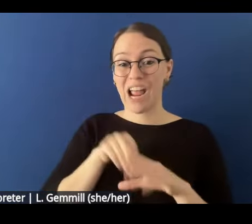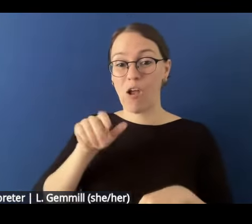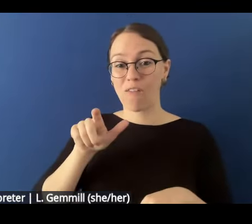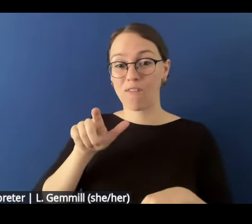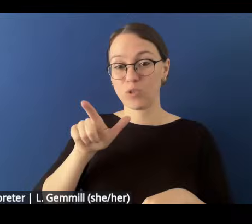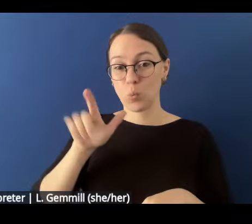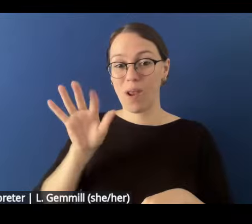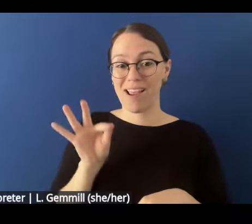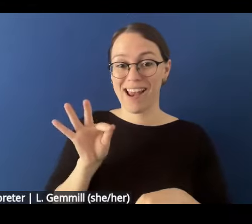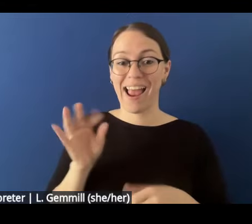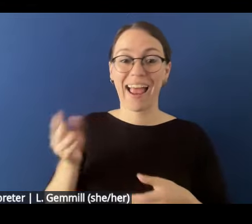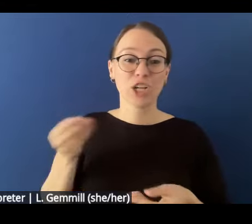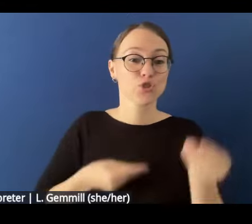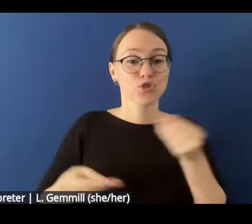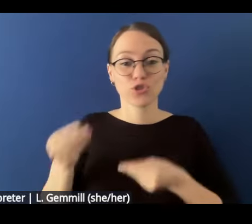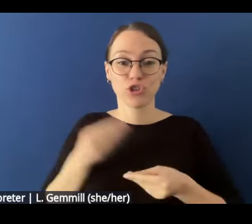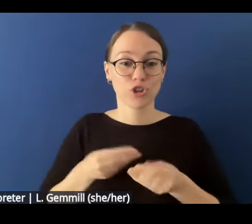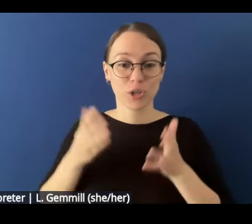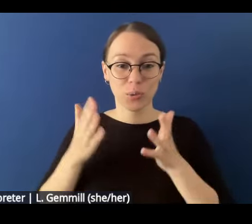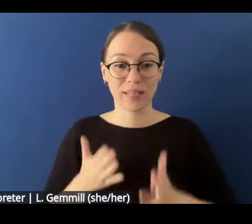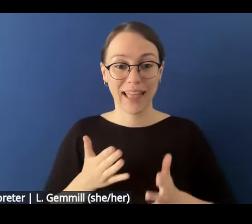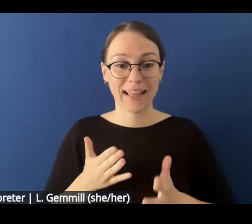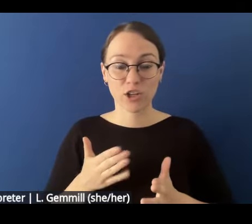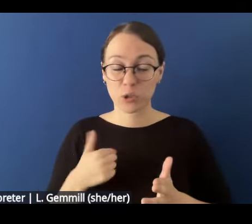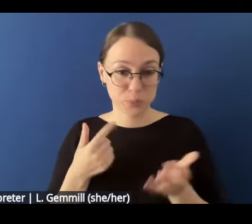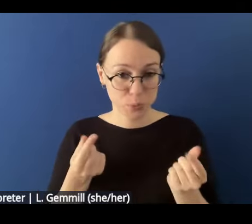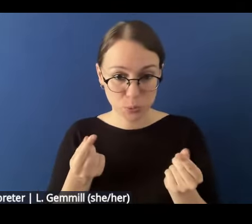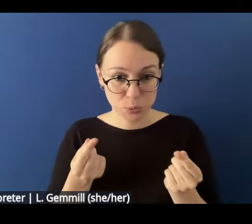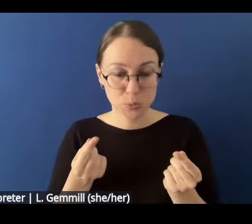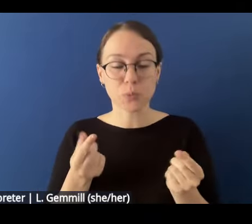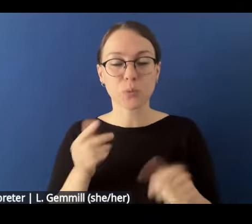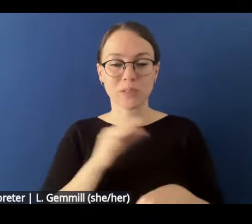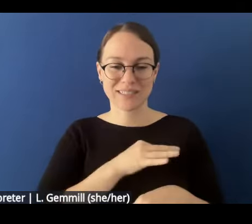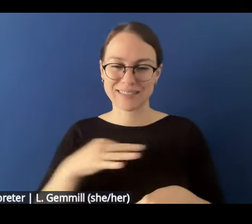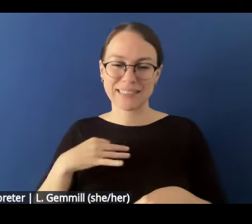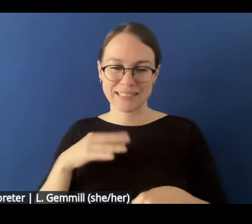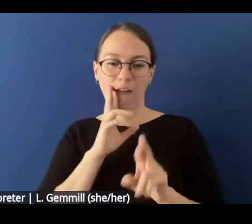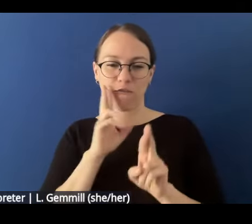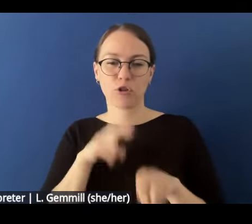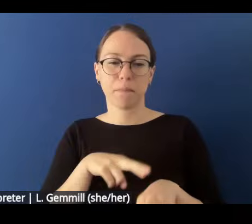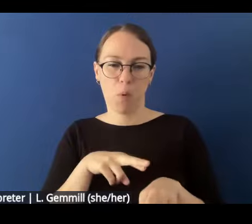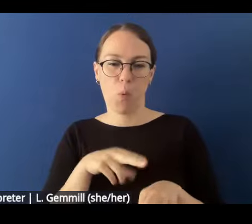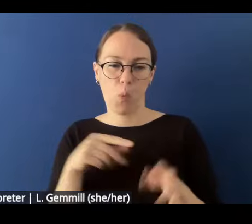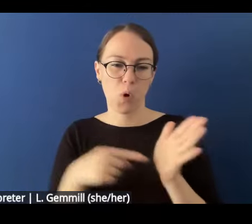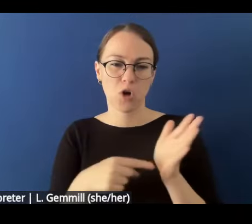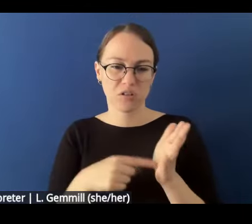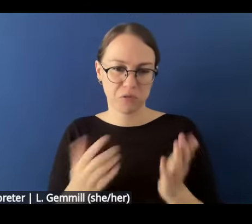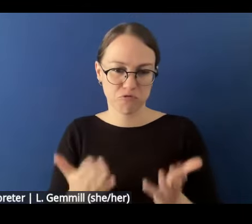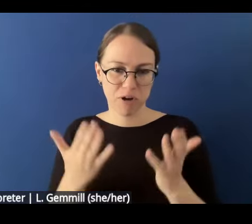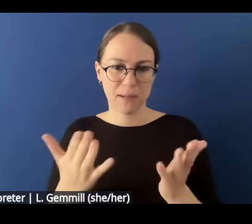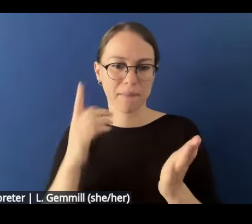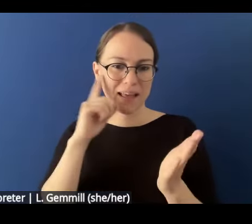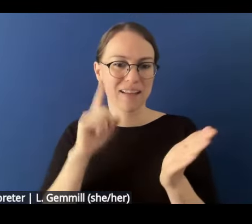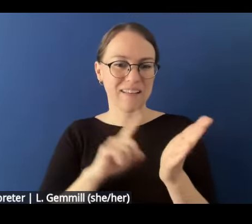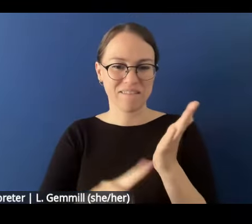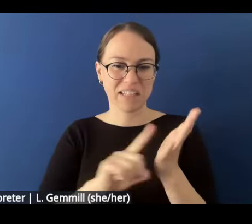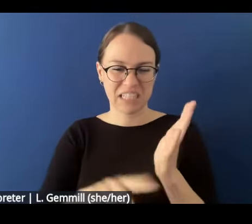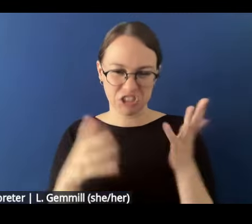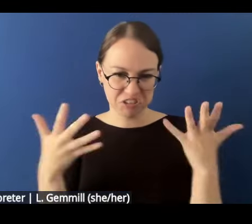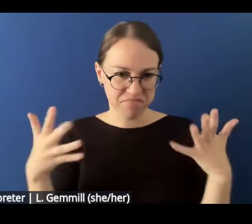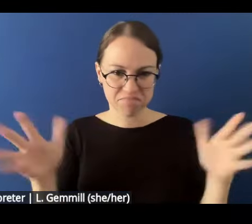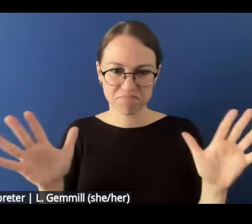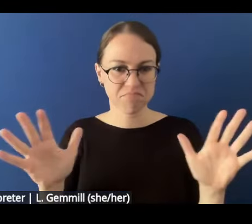this point, we would recommend in the staff report, we recommend that the investigation be concluded. There's no evidence